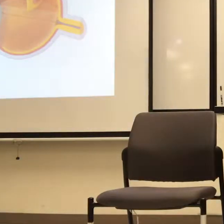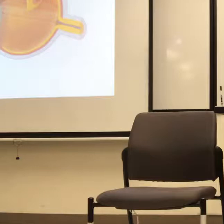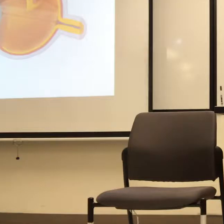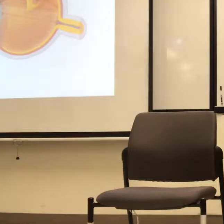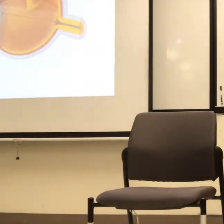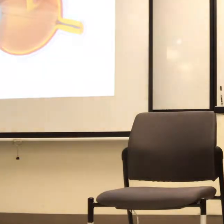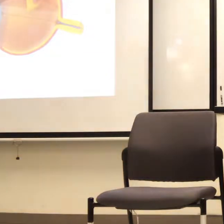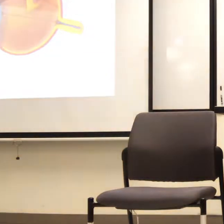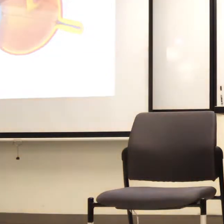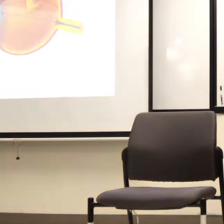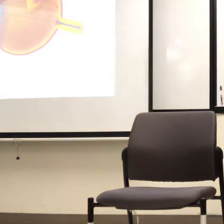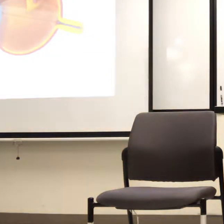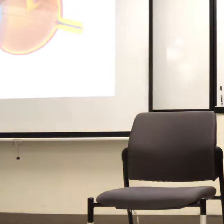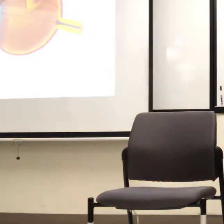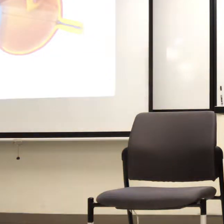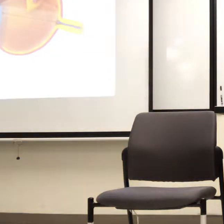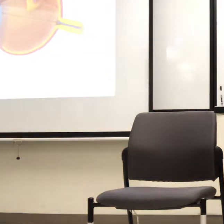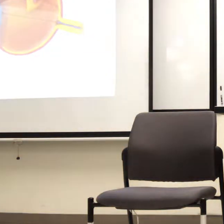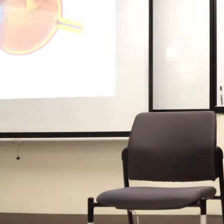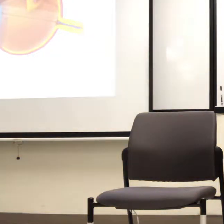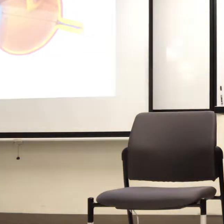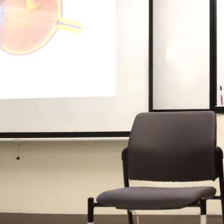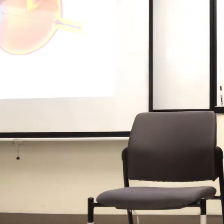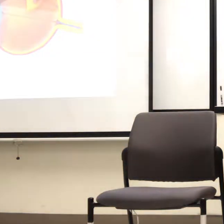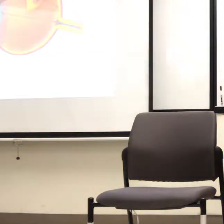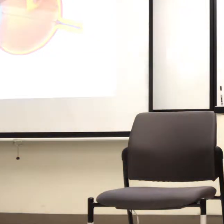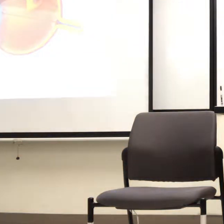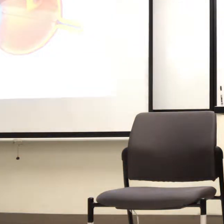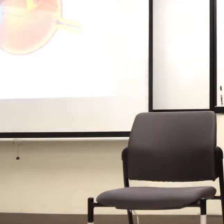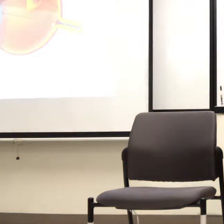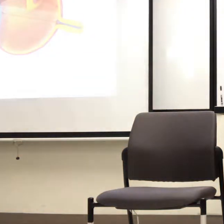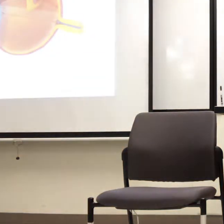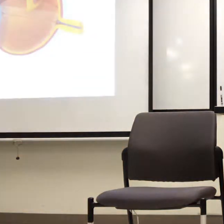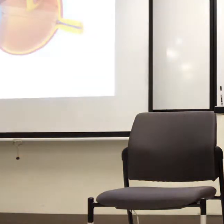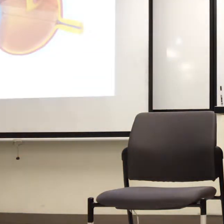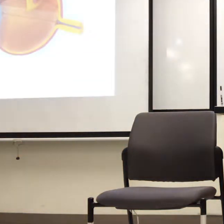They're called tunics, layers.